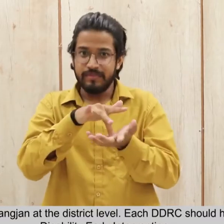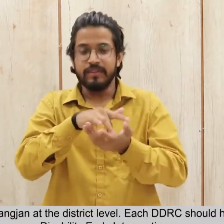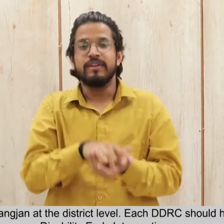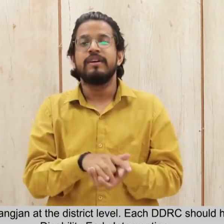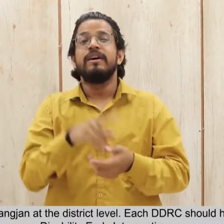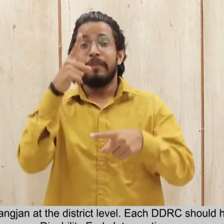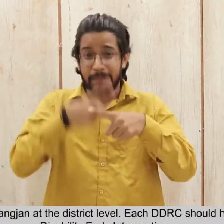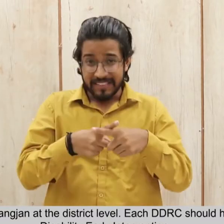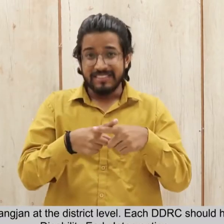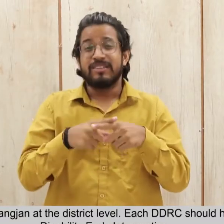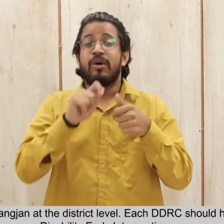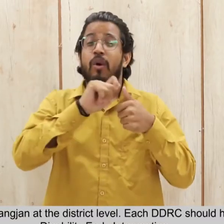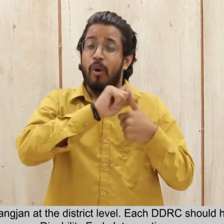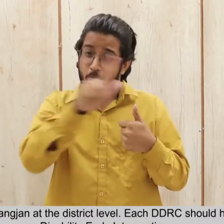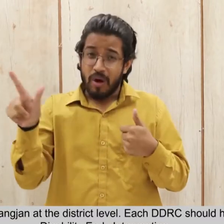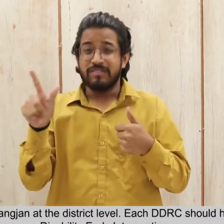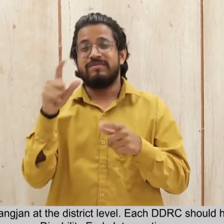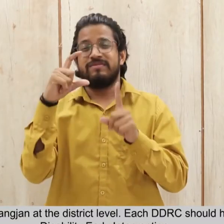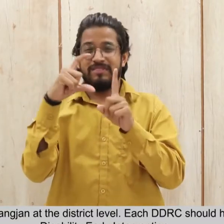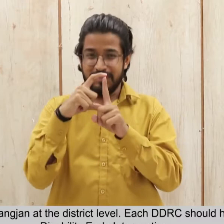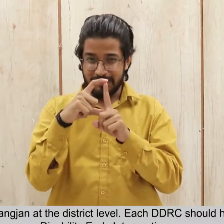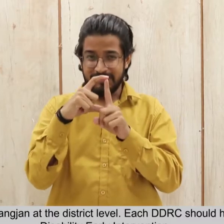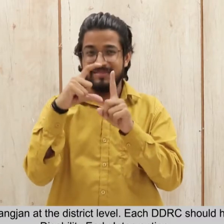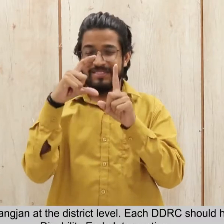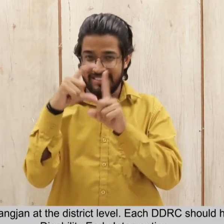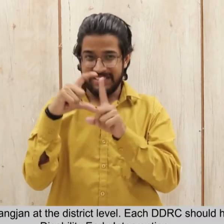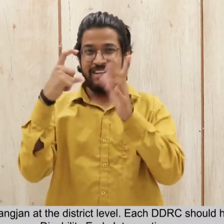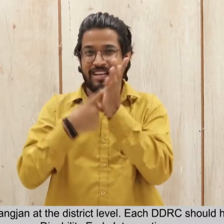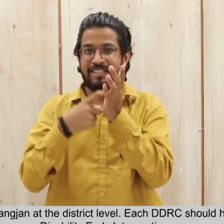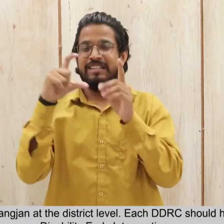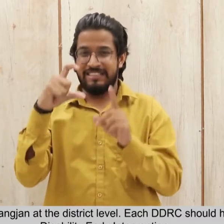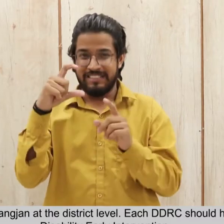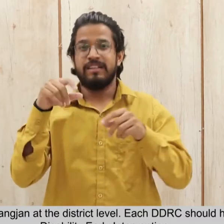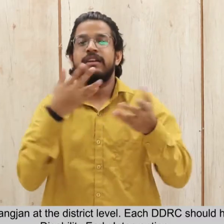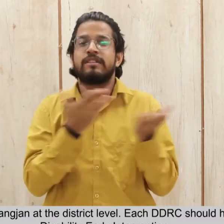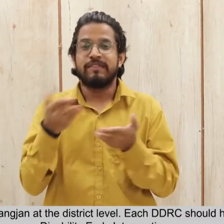Each DDRC should have facilities of cross disability early intervention.